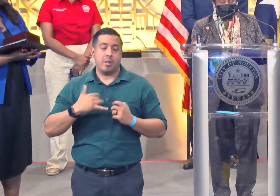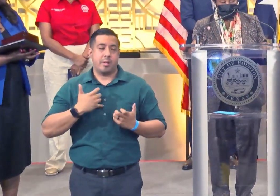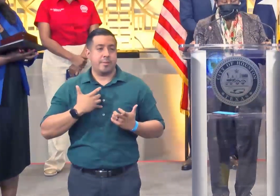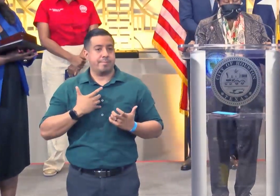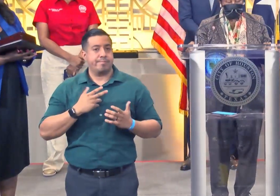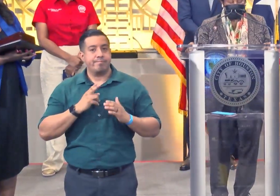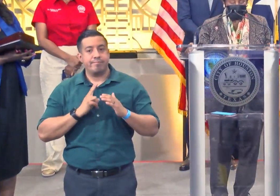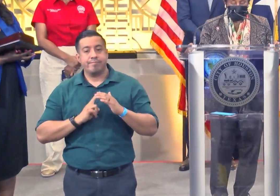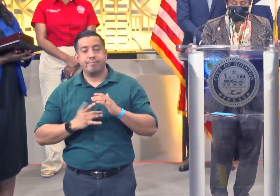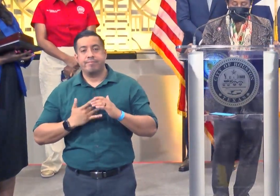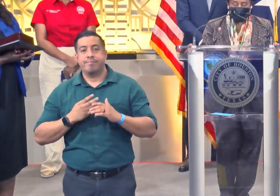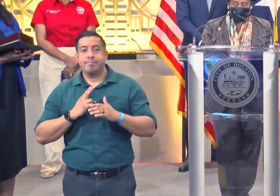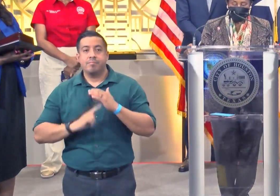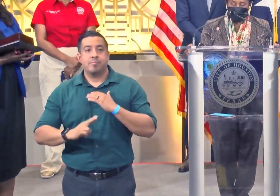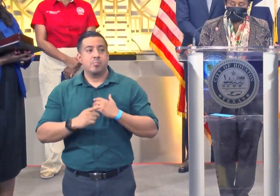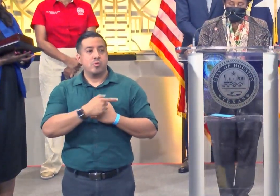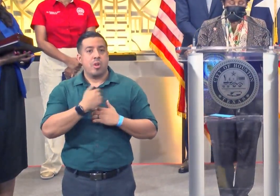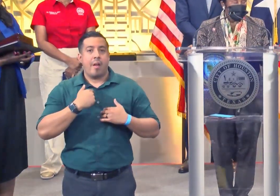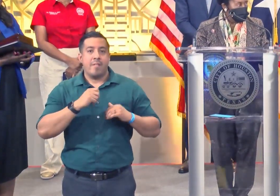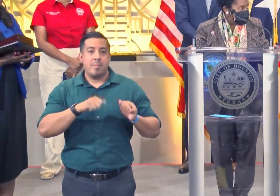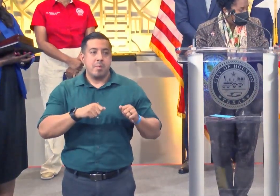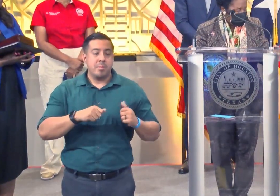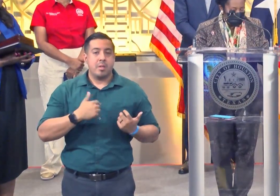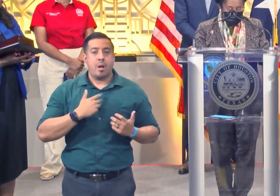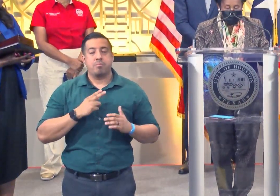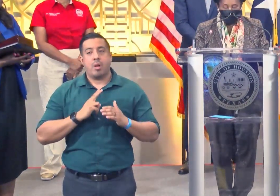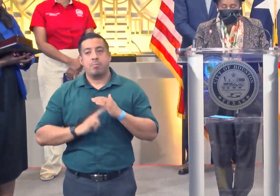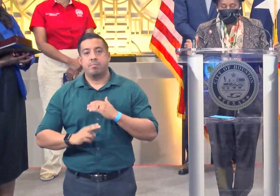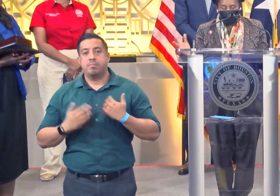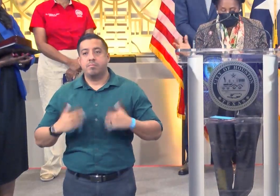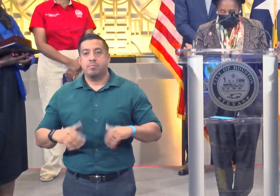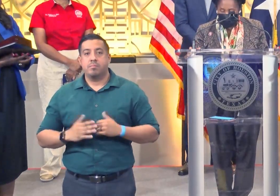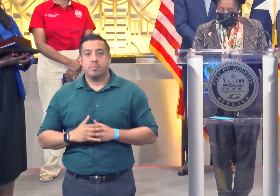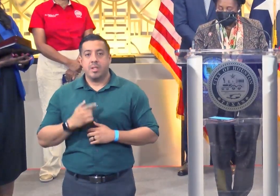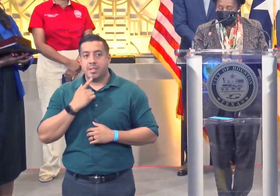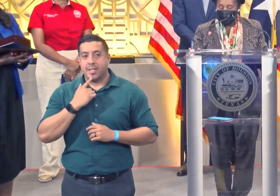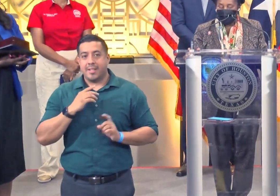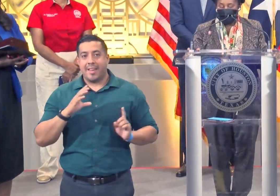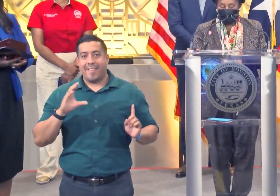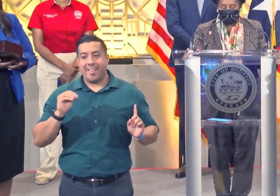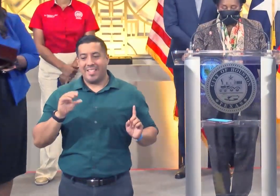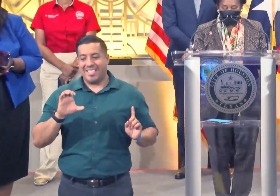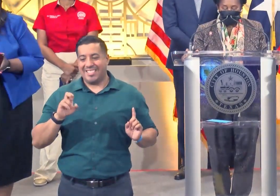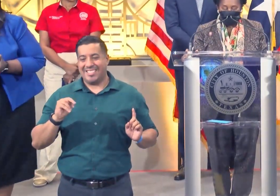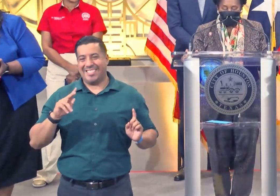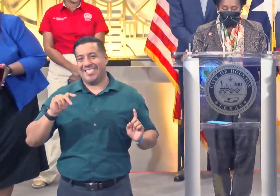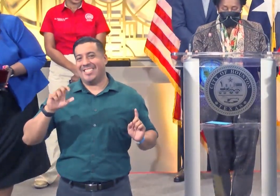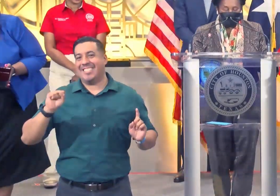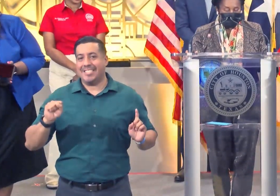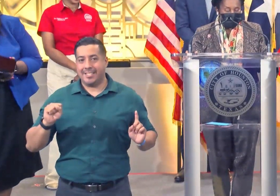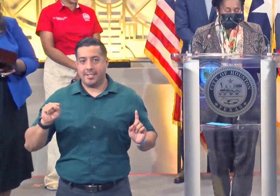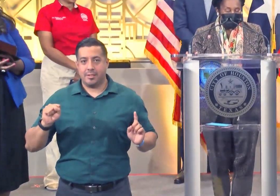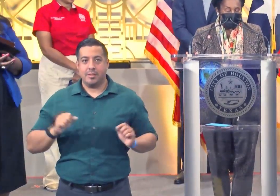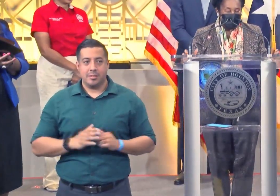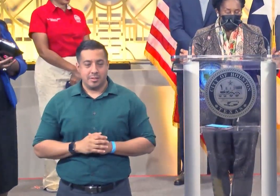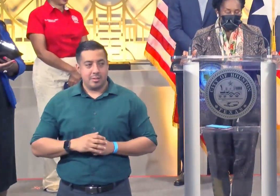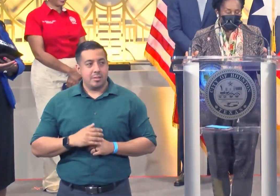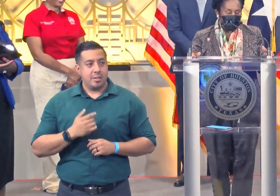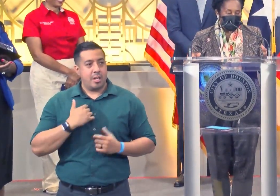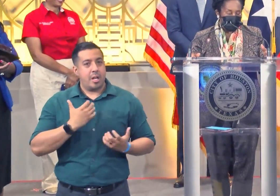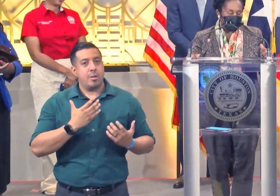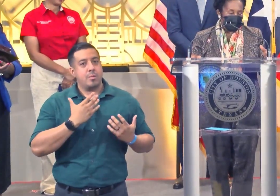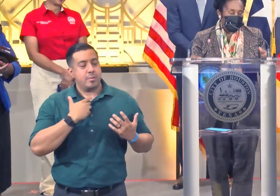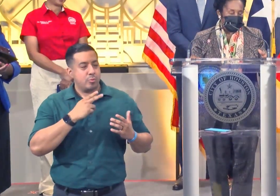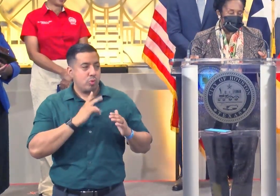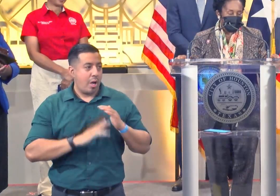all would have the ability to do so. I'm humbled. I'm going to say 50 cents. Mr. Jackson, I'm humbled.